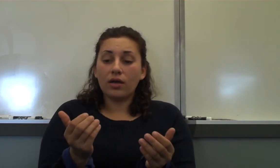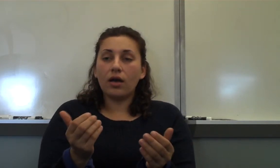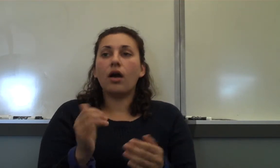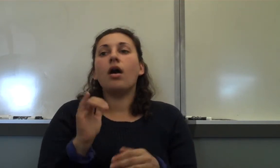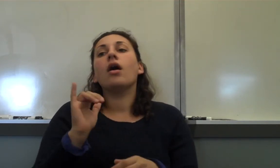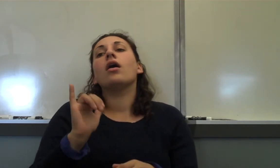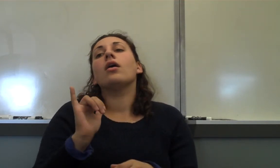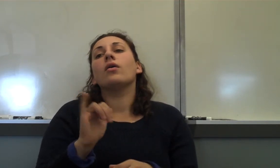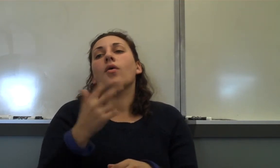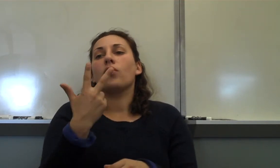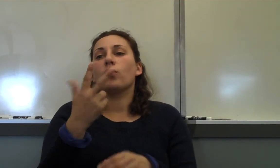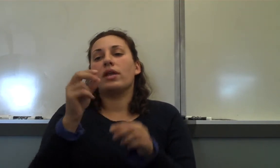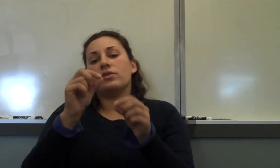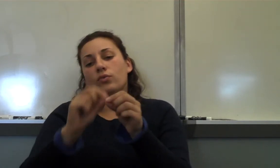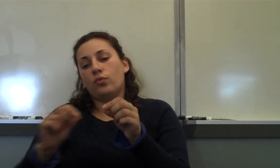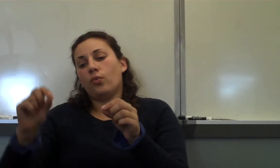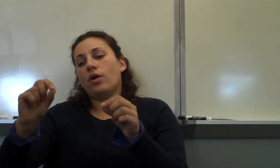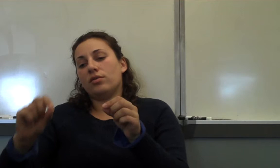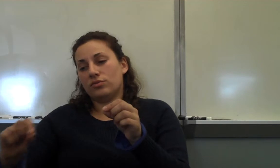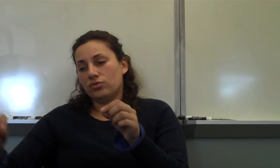you go boing, boing, boing, and put it back here.